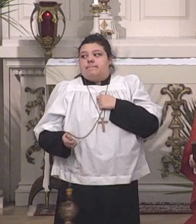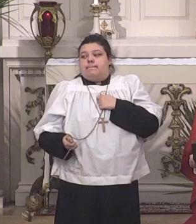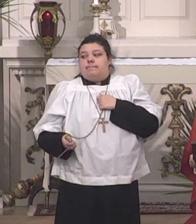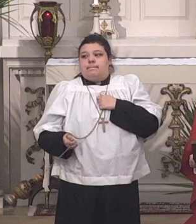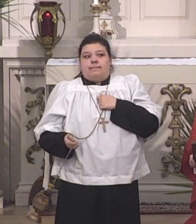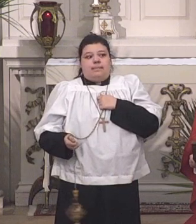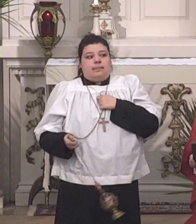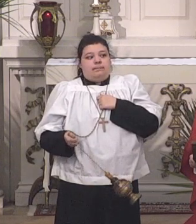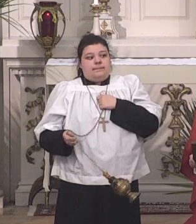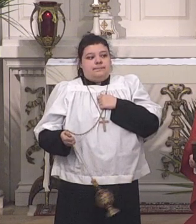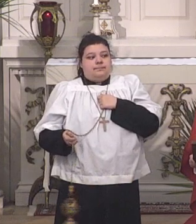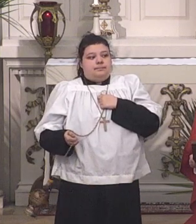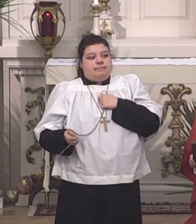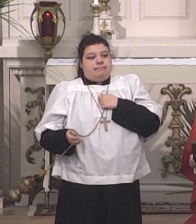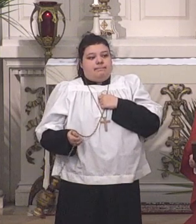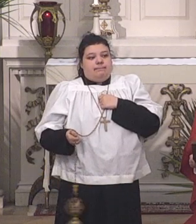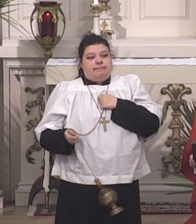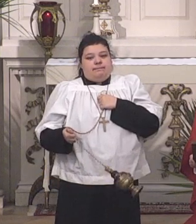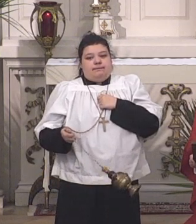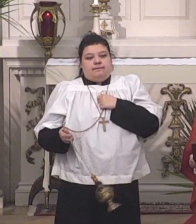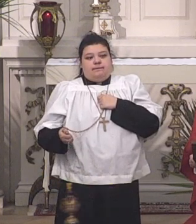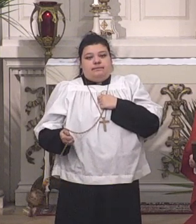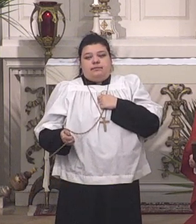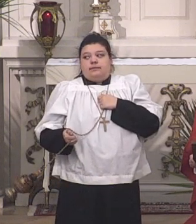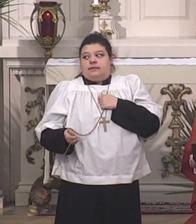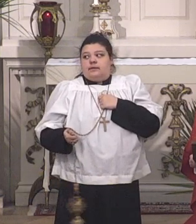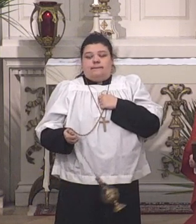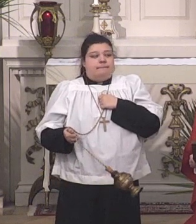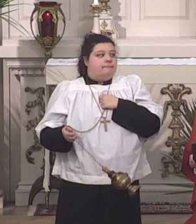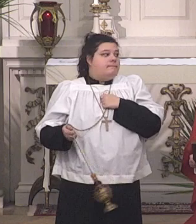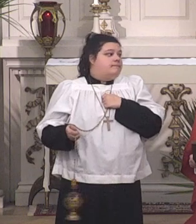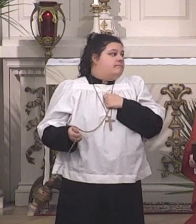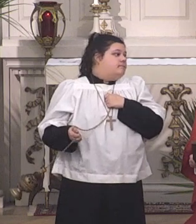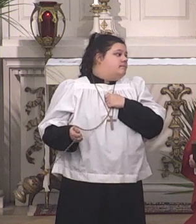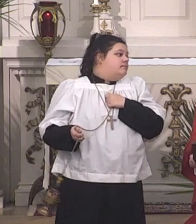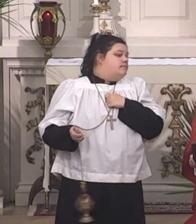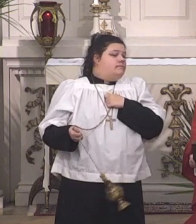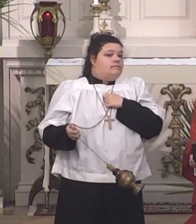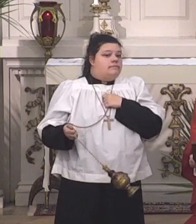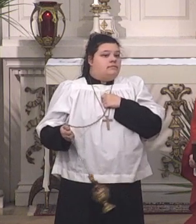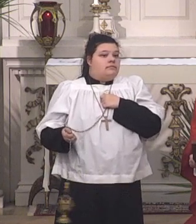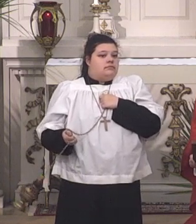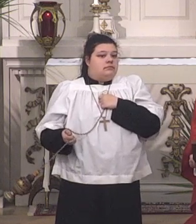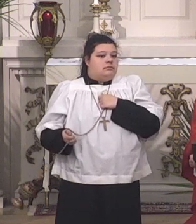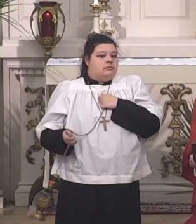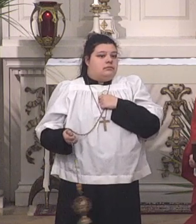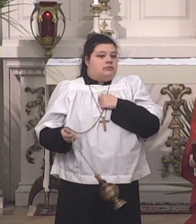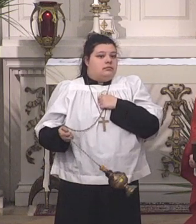By treachery and put him to death, they said,